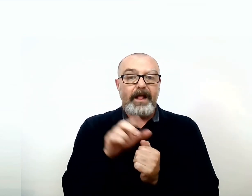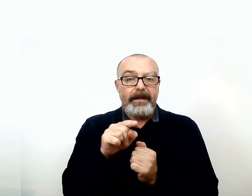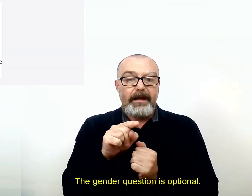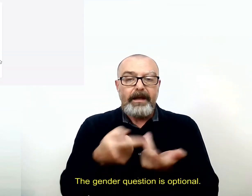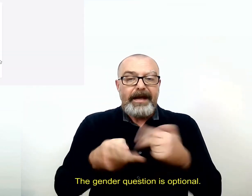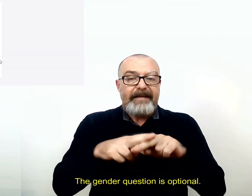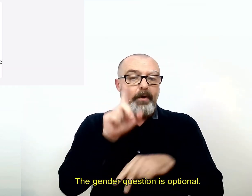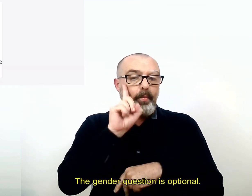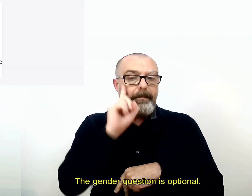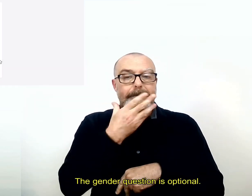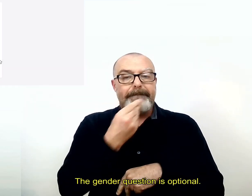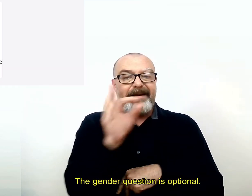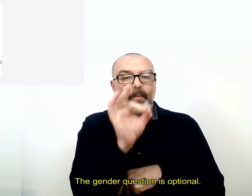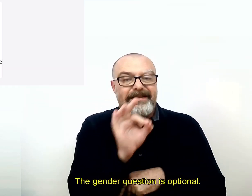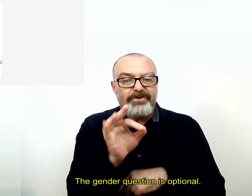The gender question is optional.